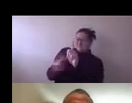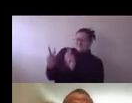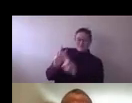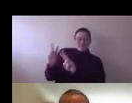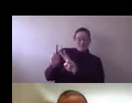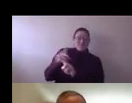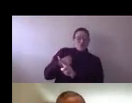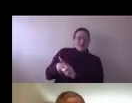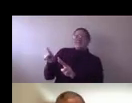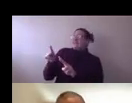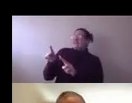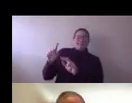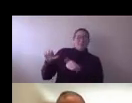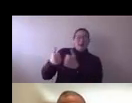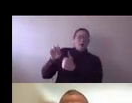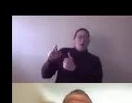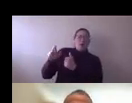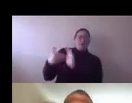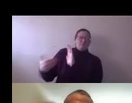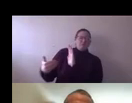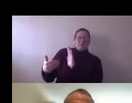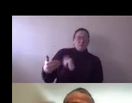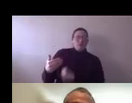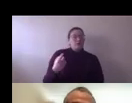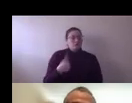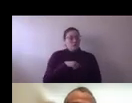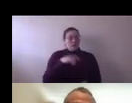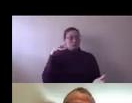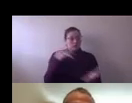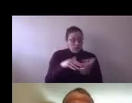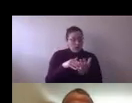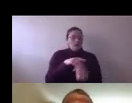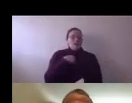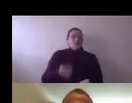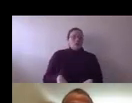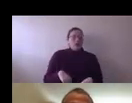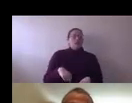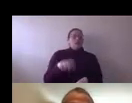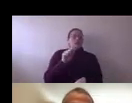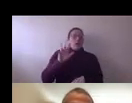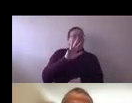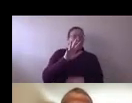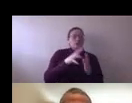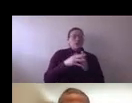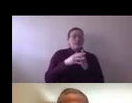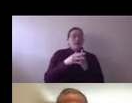guess those of us who have studied Chinese American history, Asian American history,